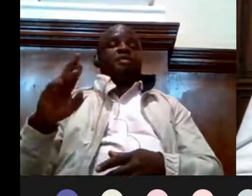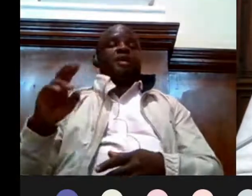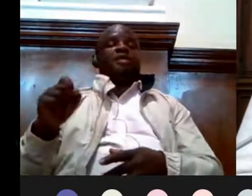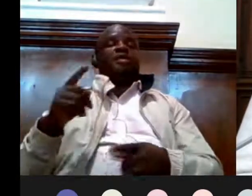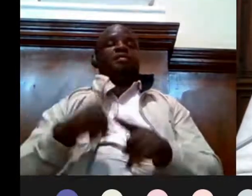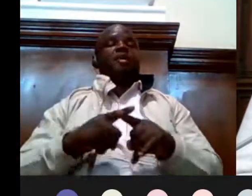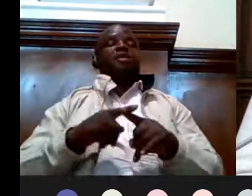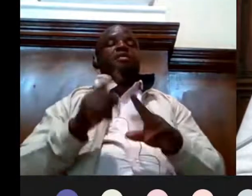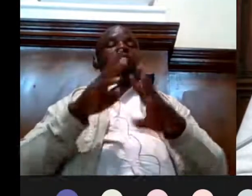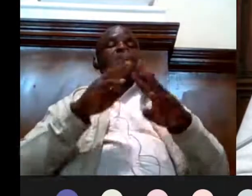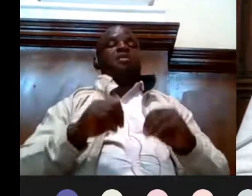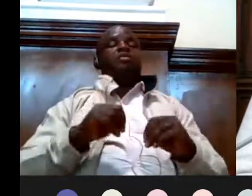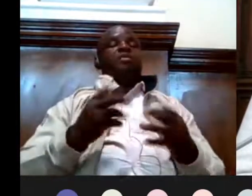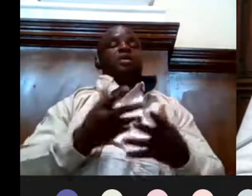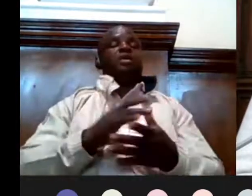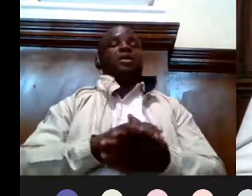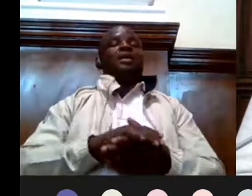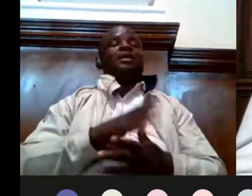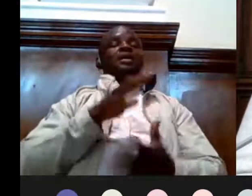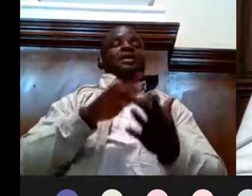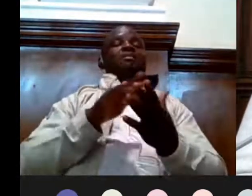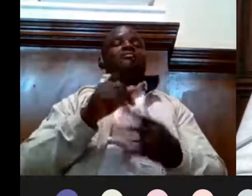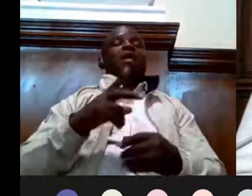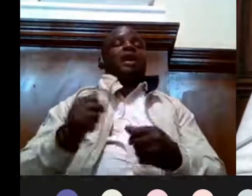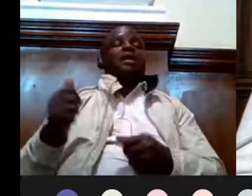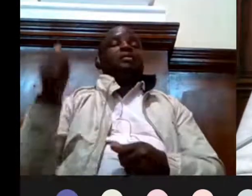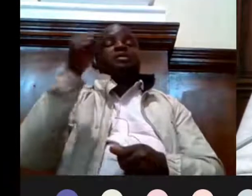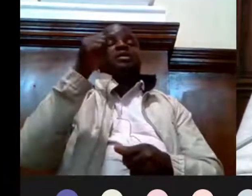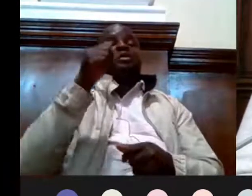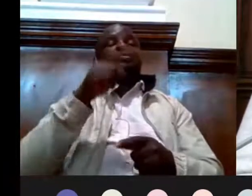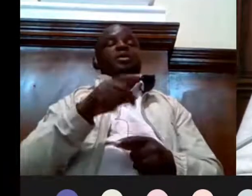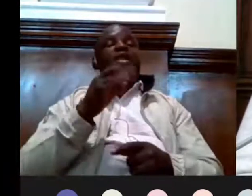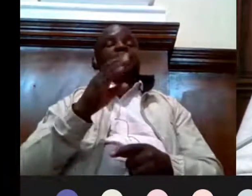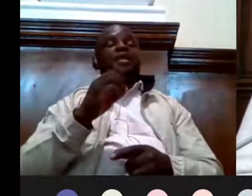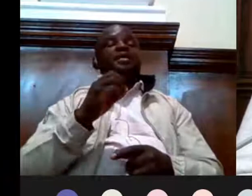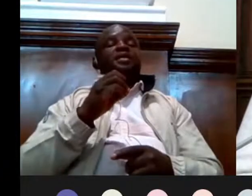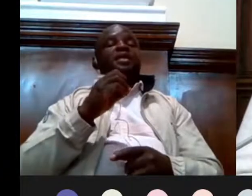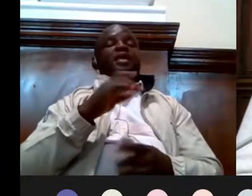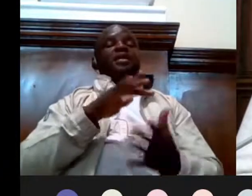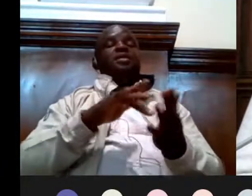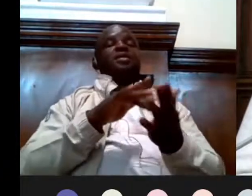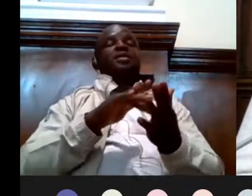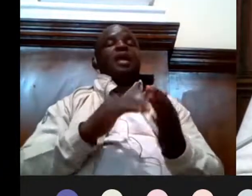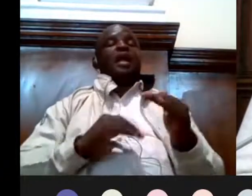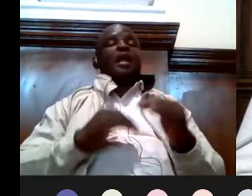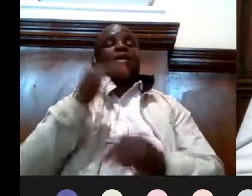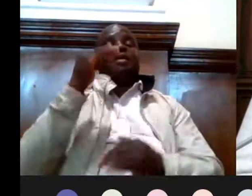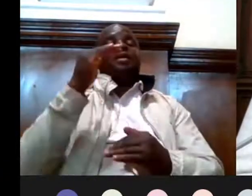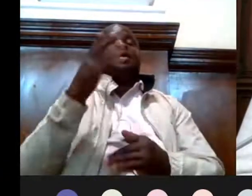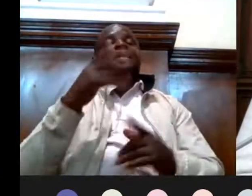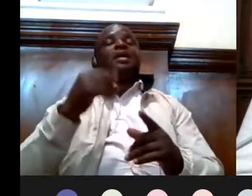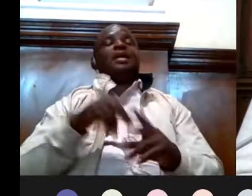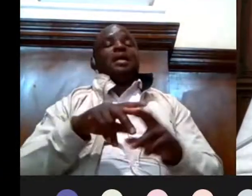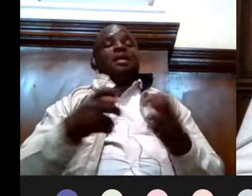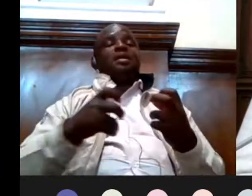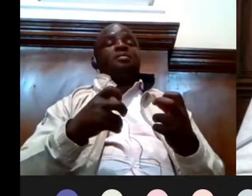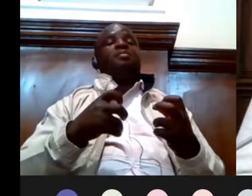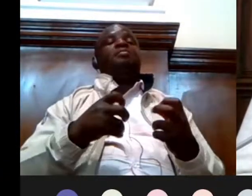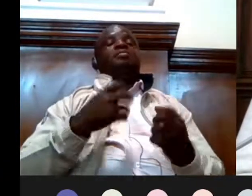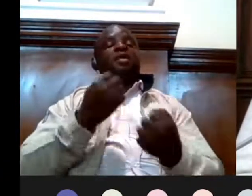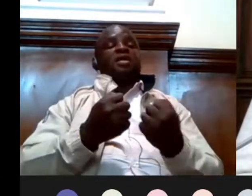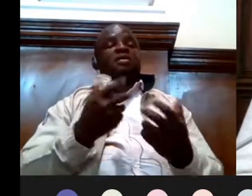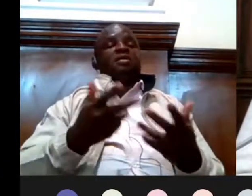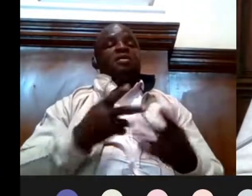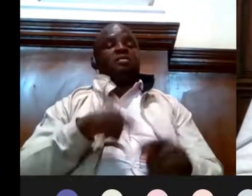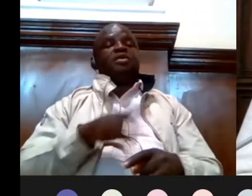Metro Municipality as one of the top 30 police stations having the highest number of rape